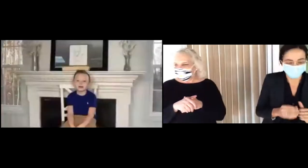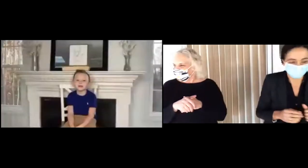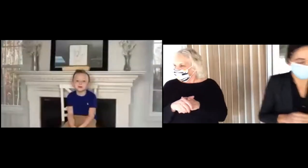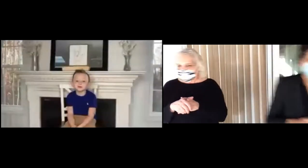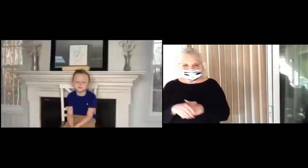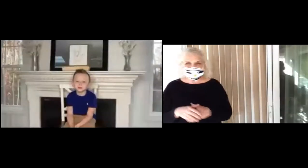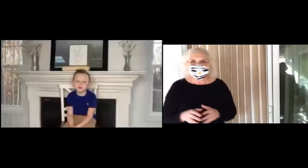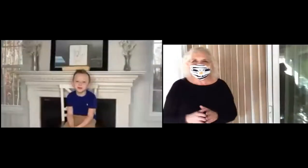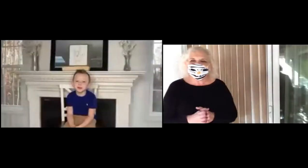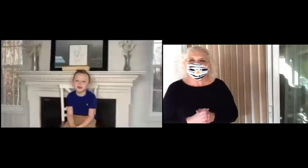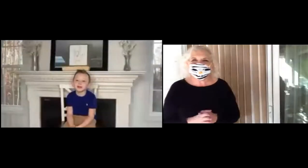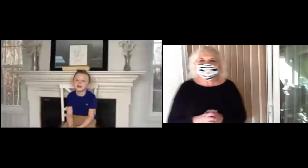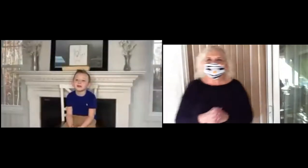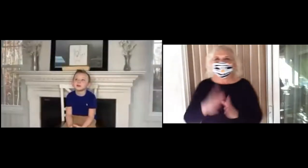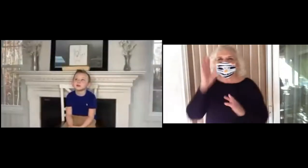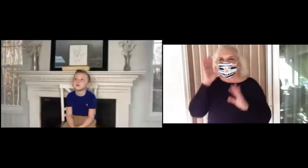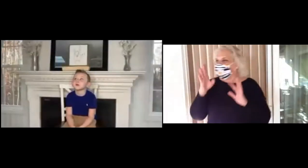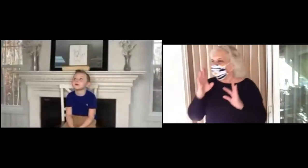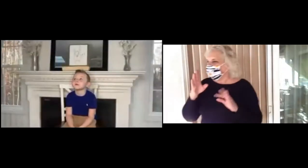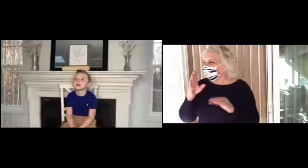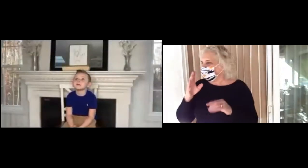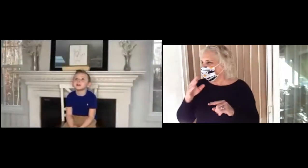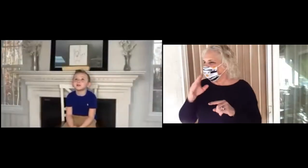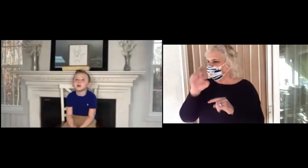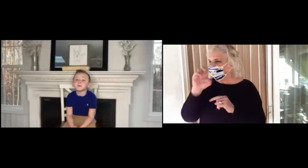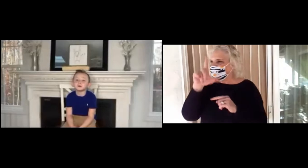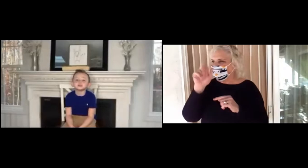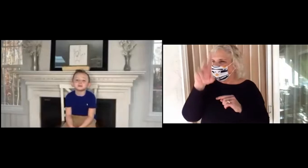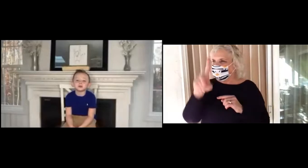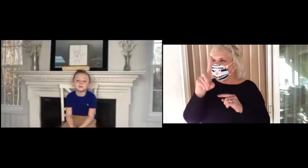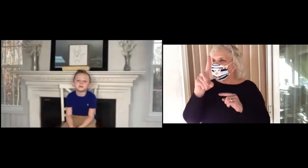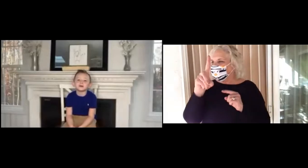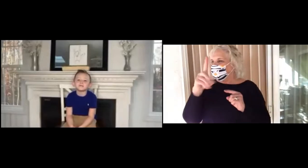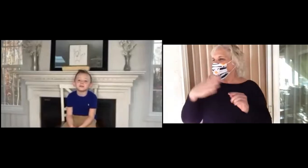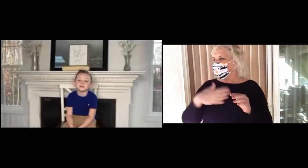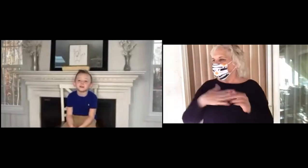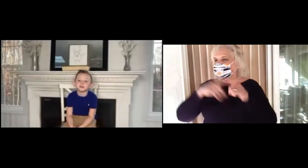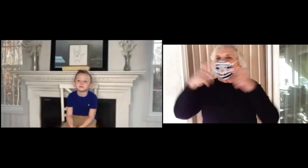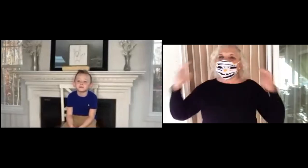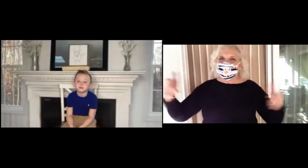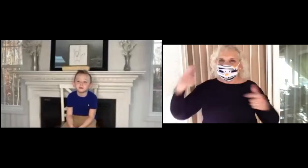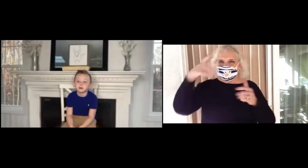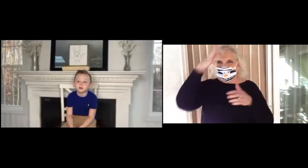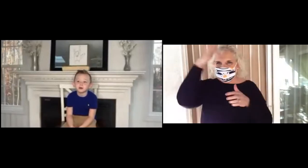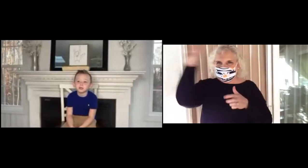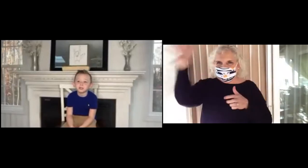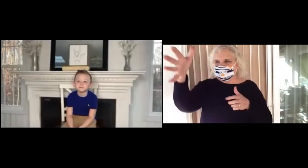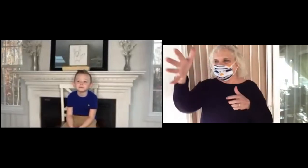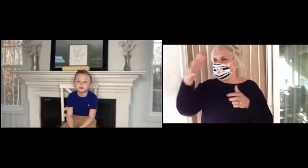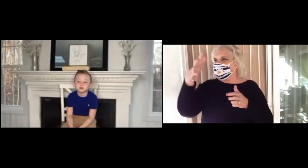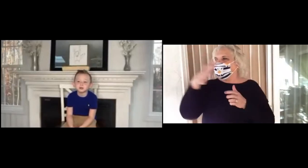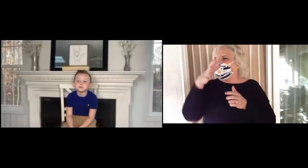My name is Leland, and my great grandpa is up in heaven, and